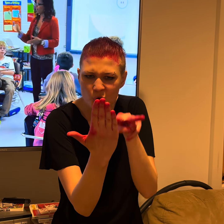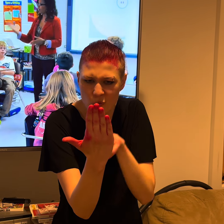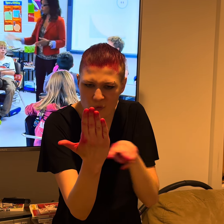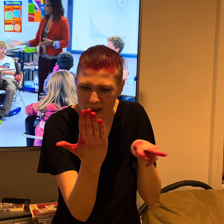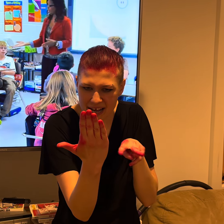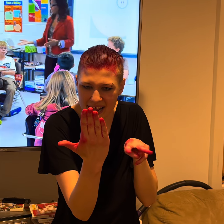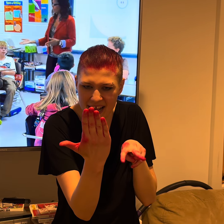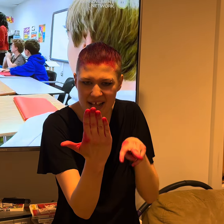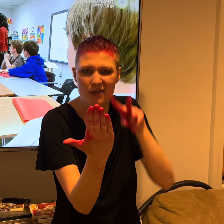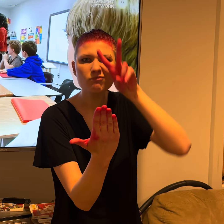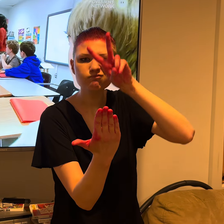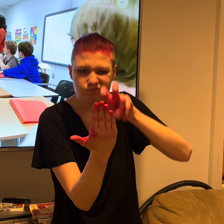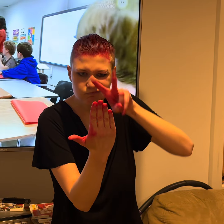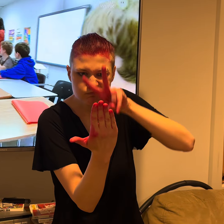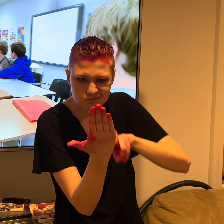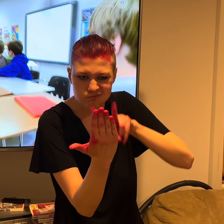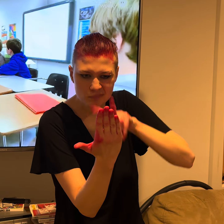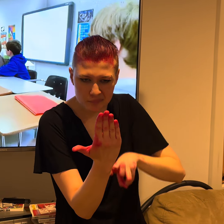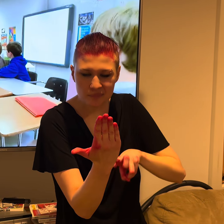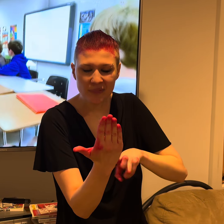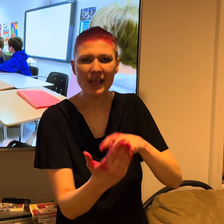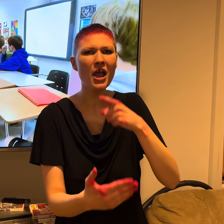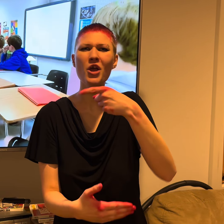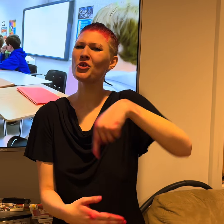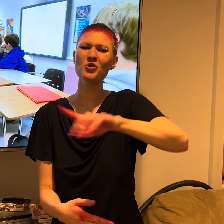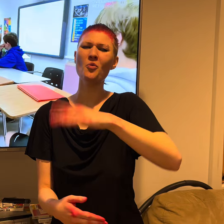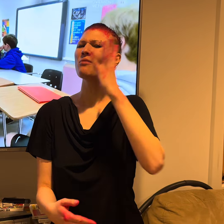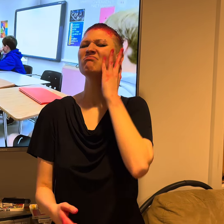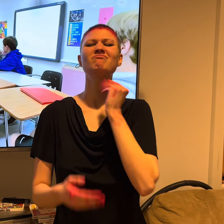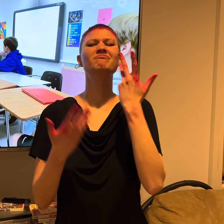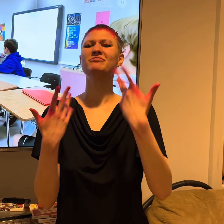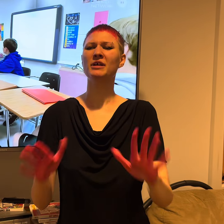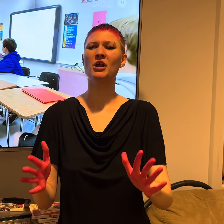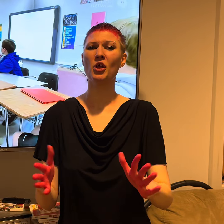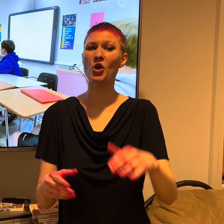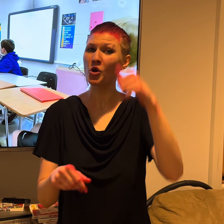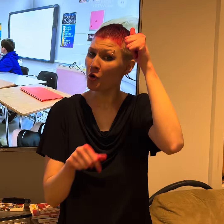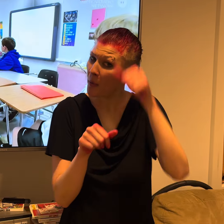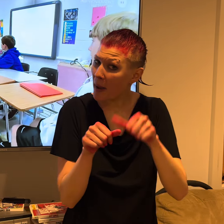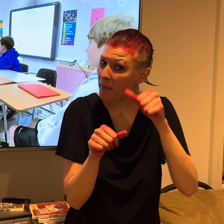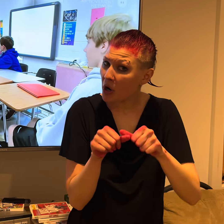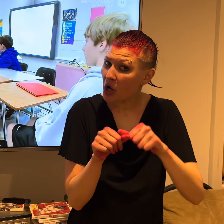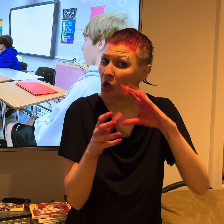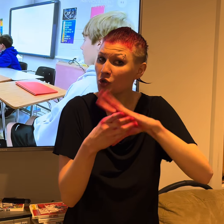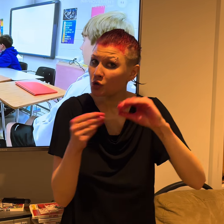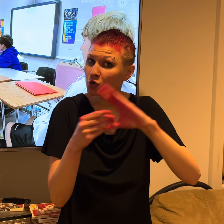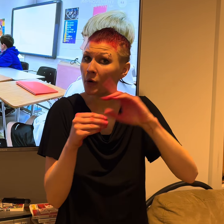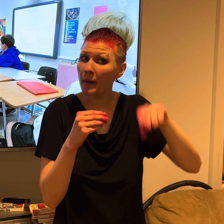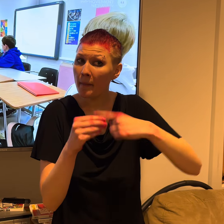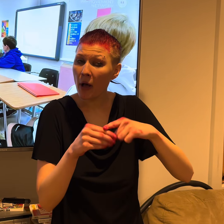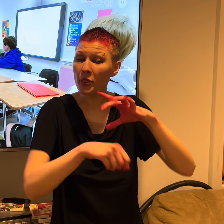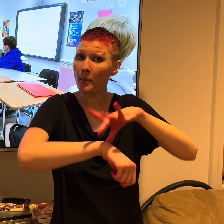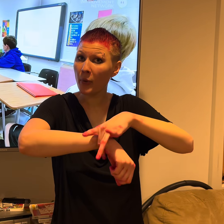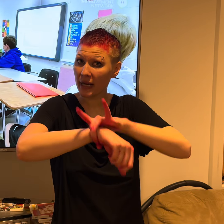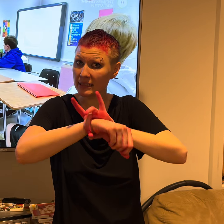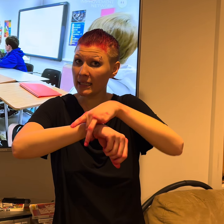The Bracelet and we had an informational text on Pearl Harbor, and you had to do a close read on that, which is different